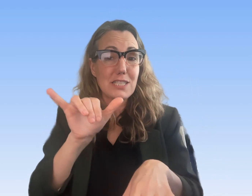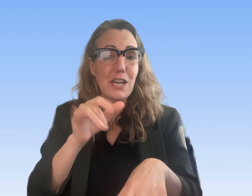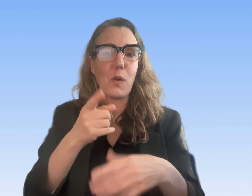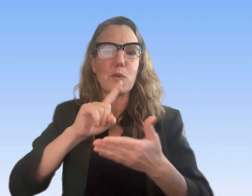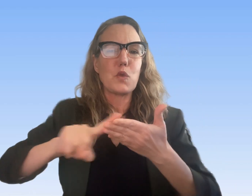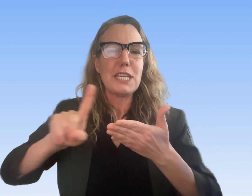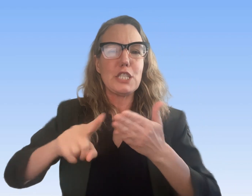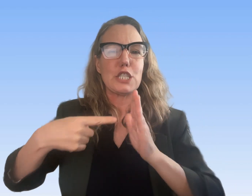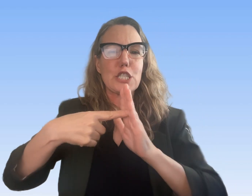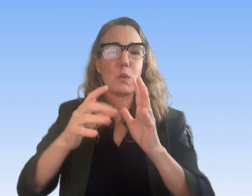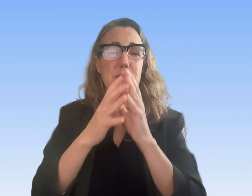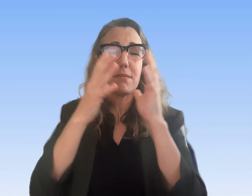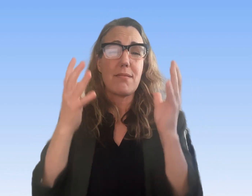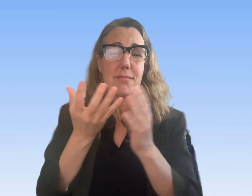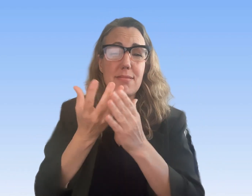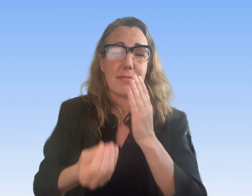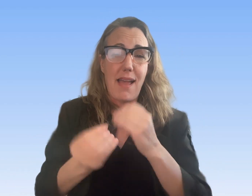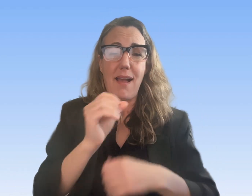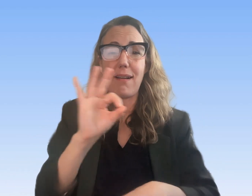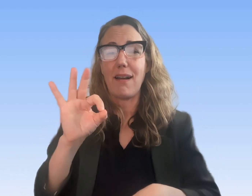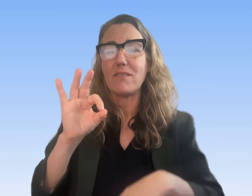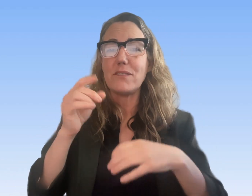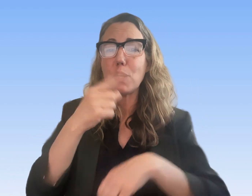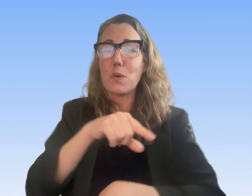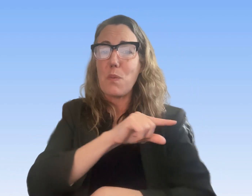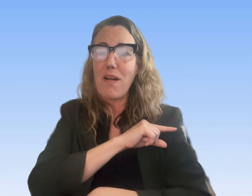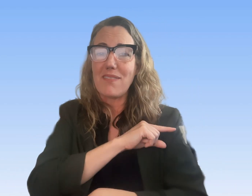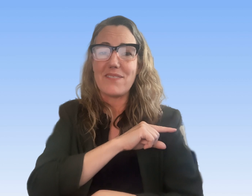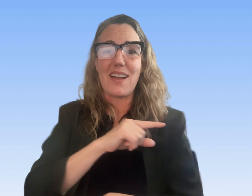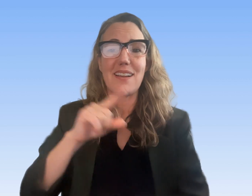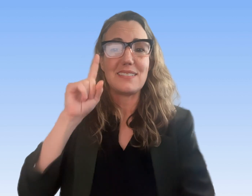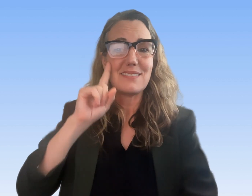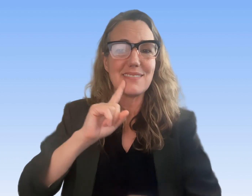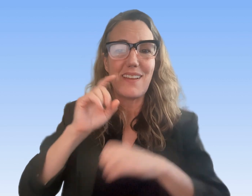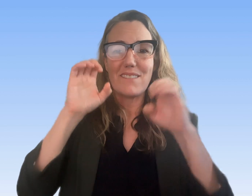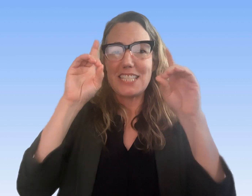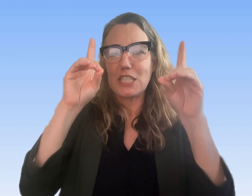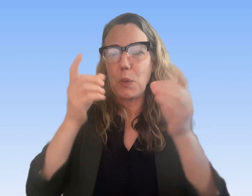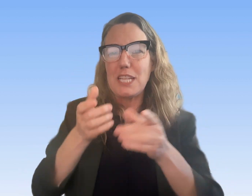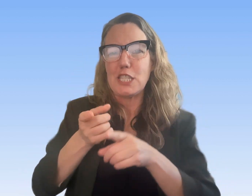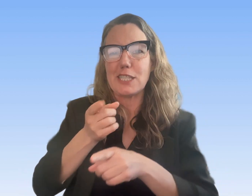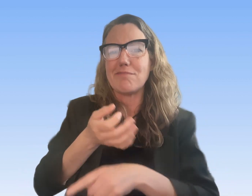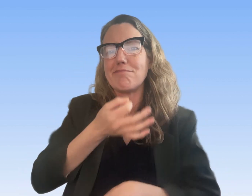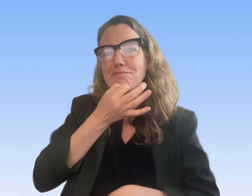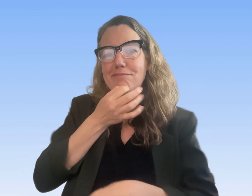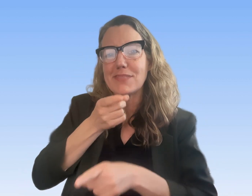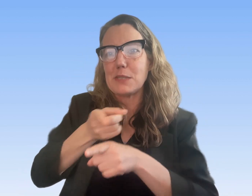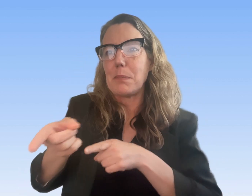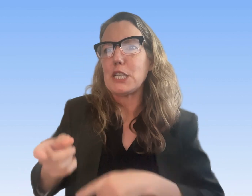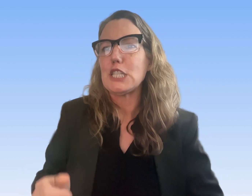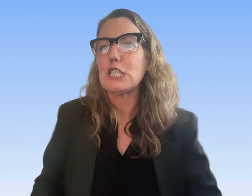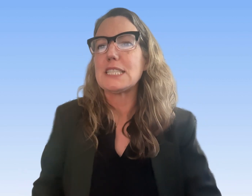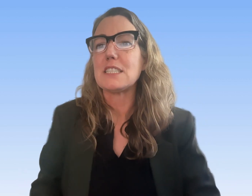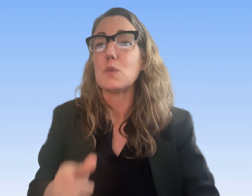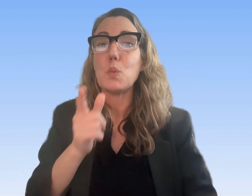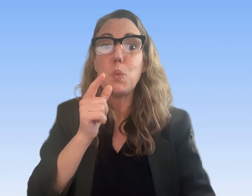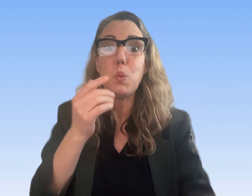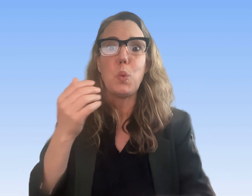Also, research shows lack of qualified deaf education. Birds who